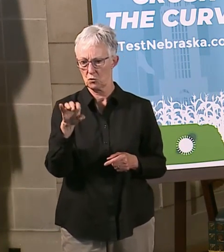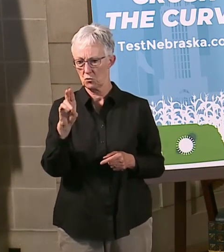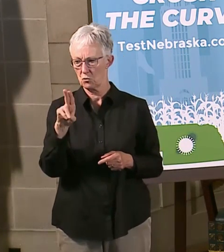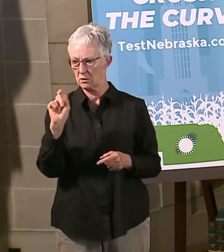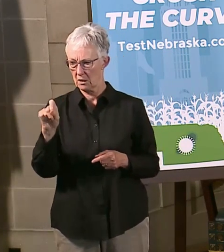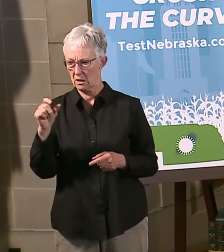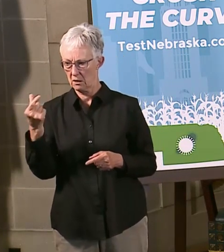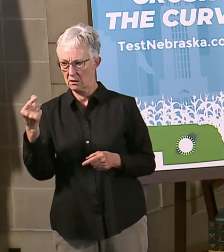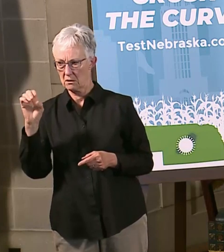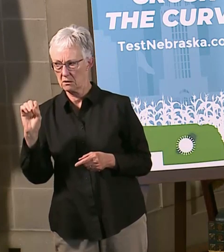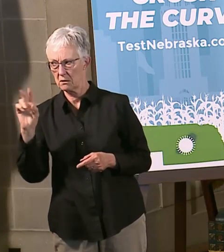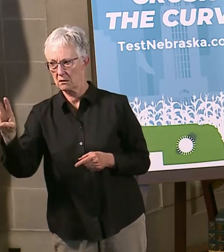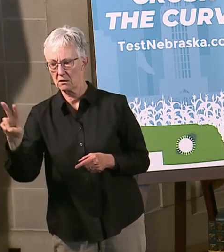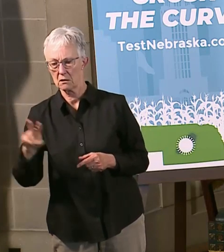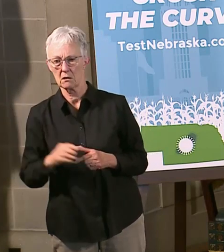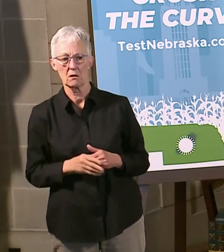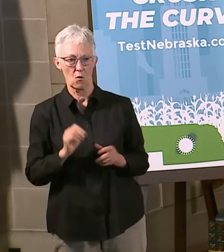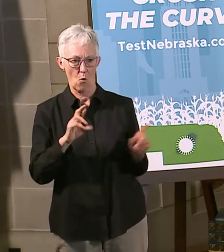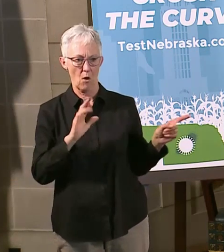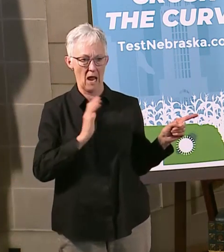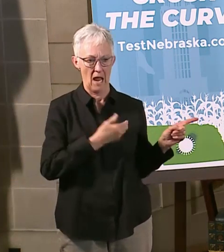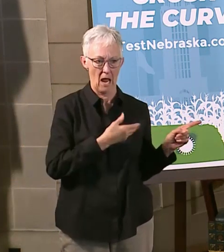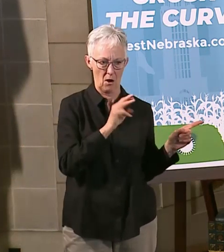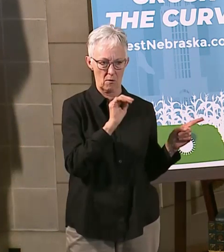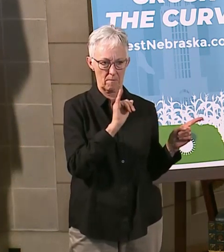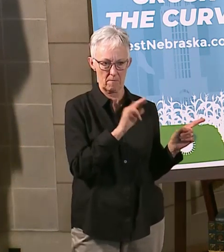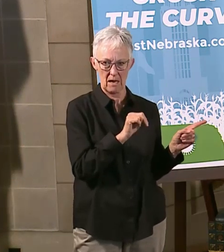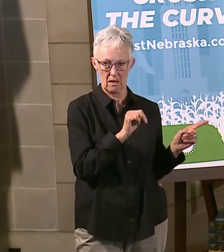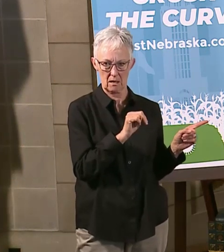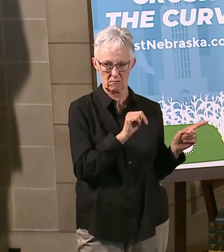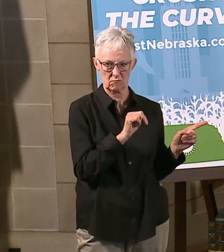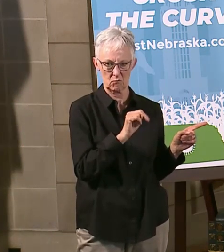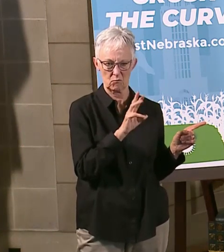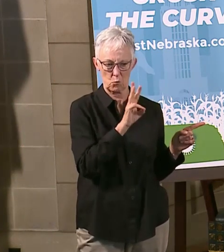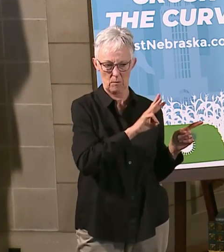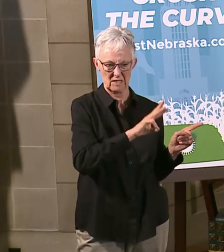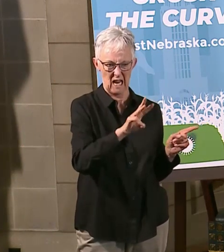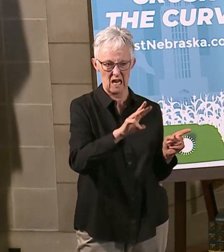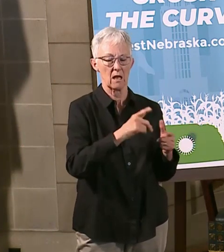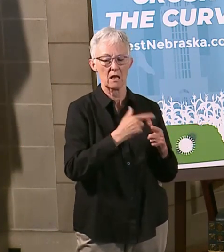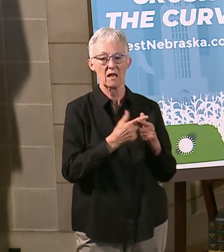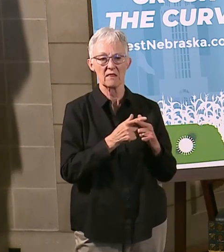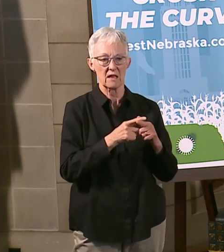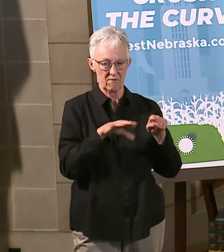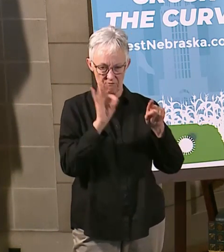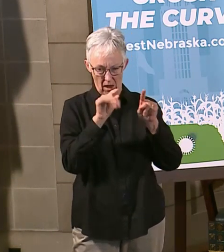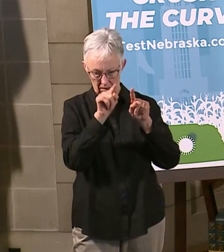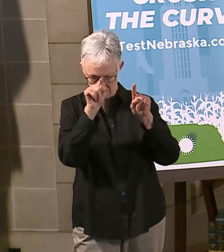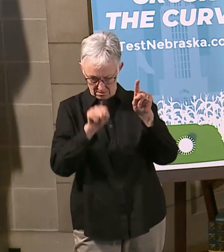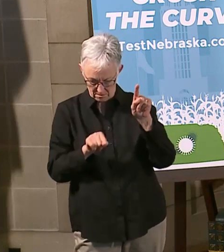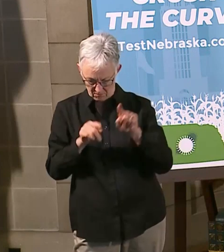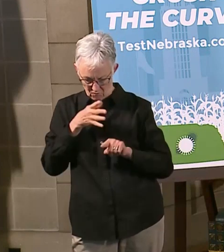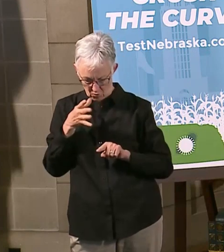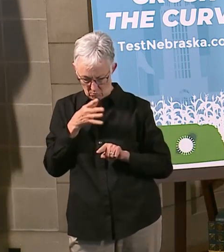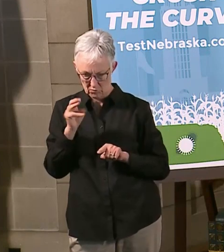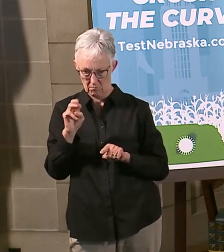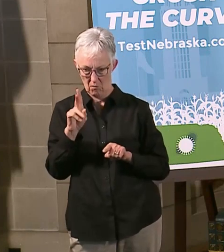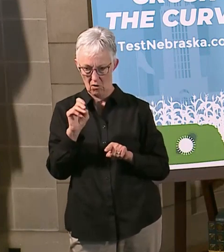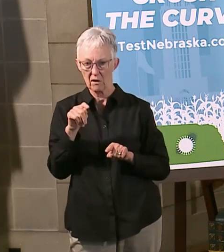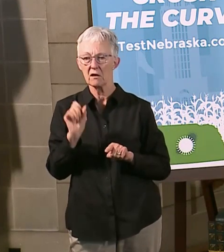ourbesttoyou.gov, or go to our main website, find the logo that says Farmer Markets, and you can find information about your local farmer markets, where they're located